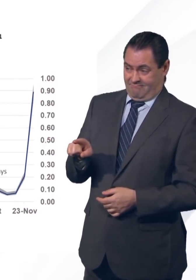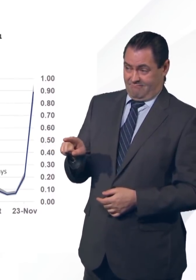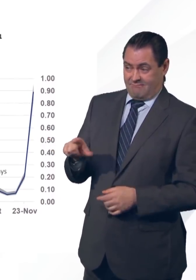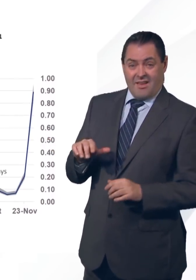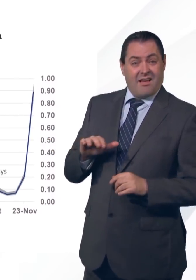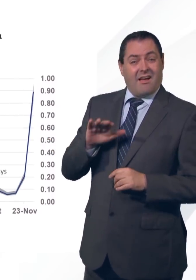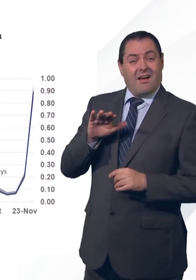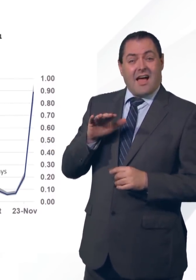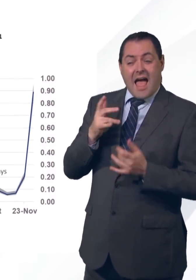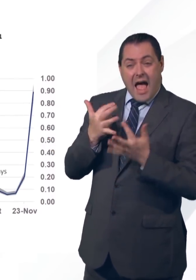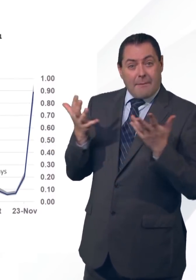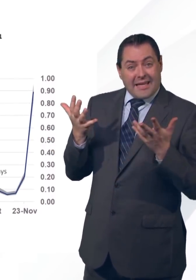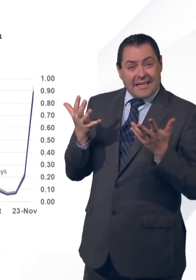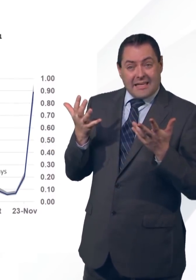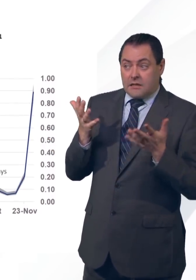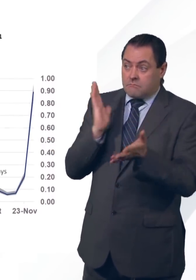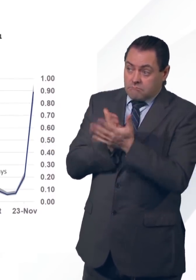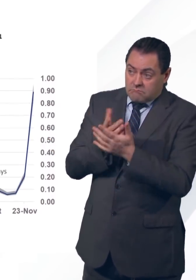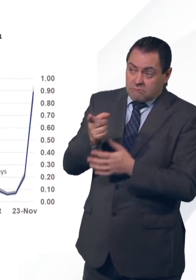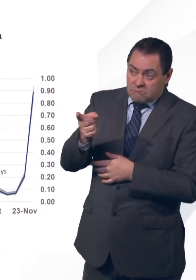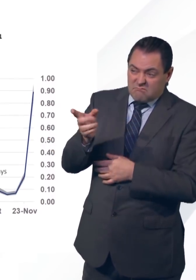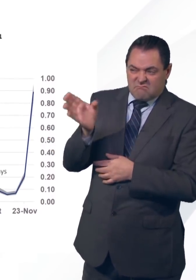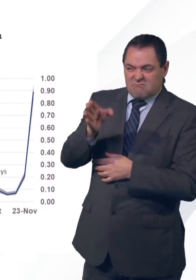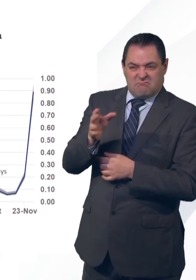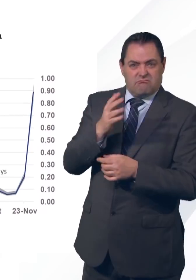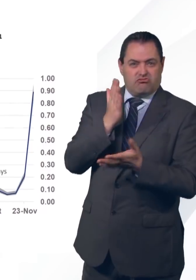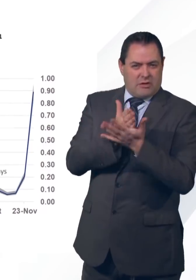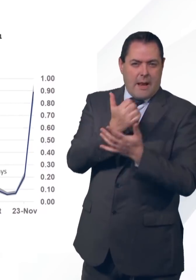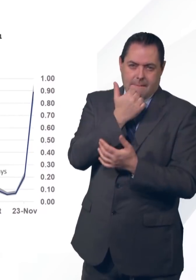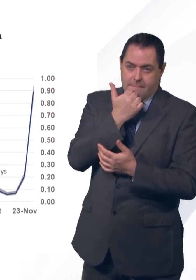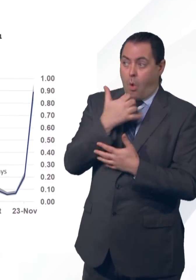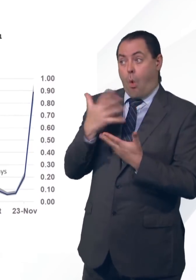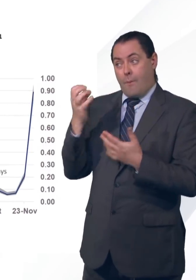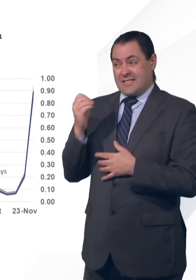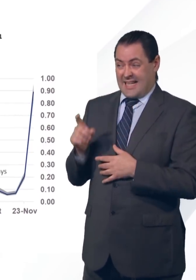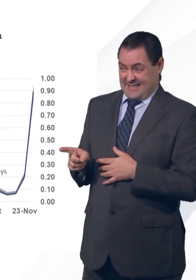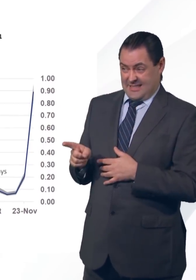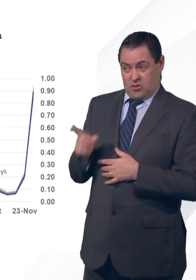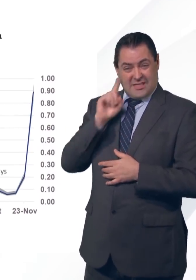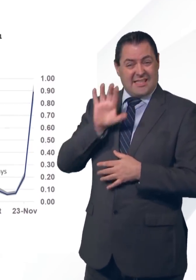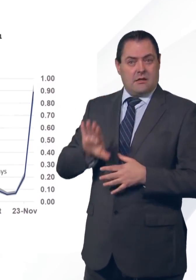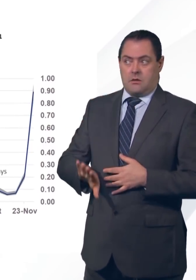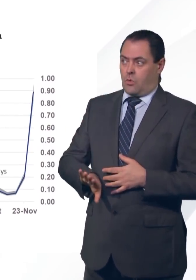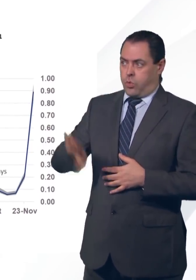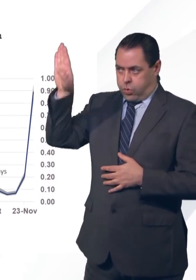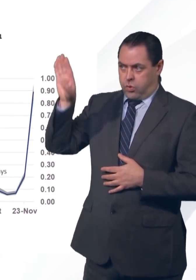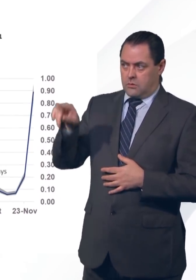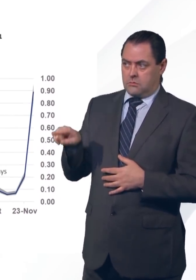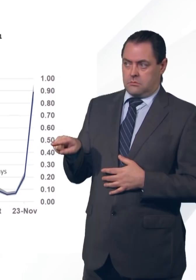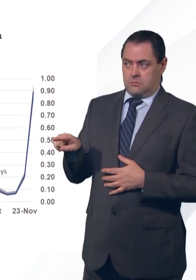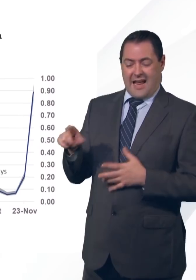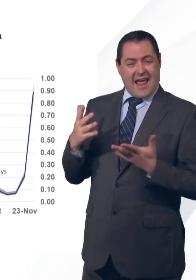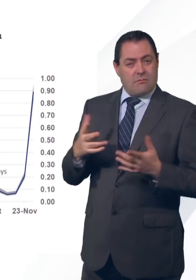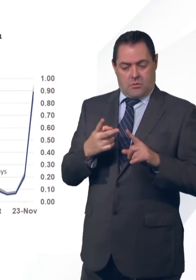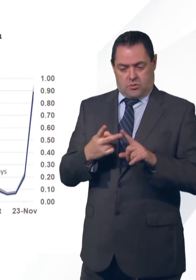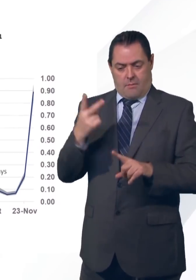absolute count or the percentage, this is going up incredibly fast now. And as the Prime Minister has said, this is doubling at this point